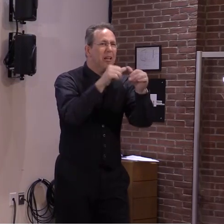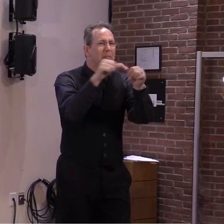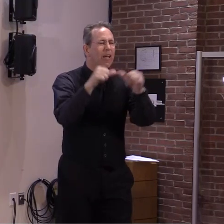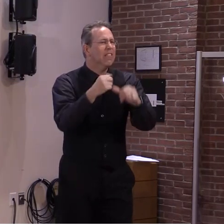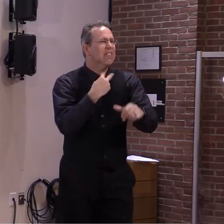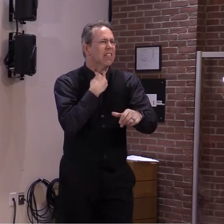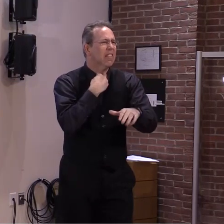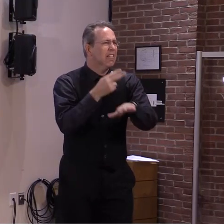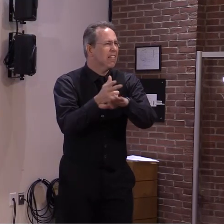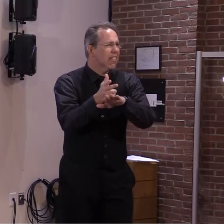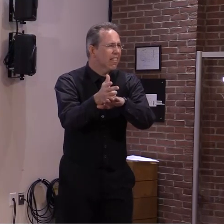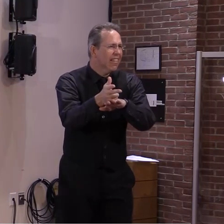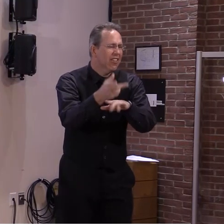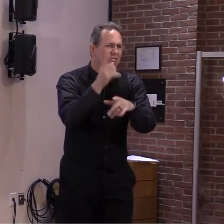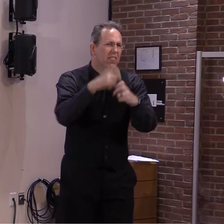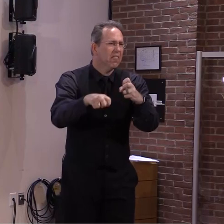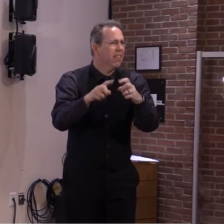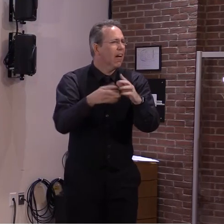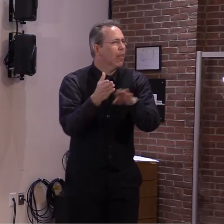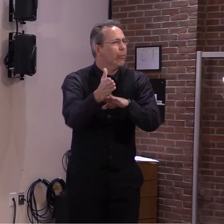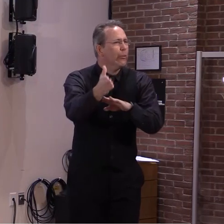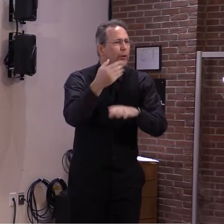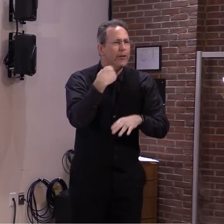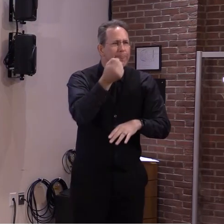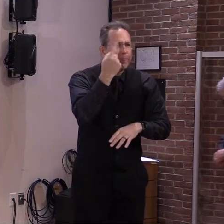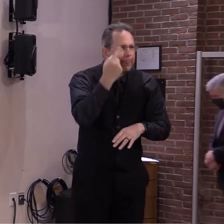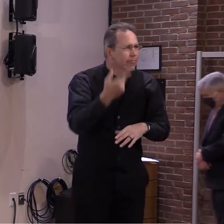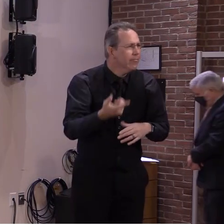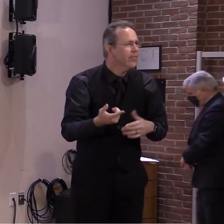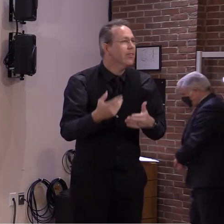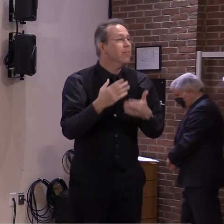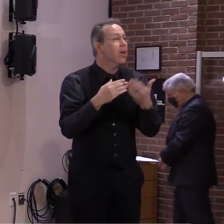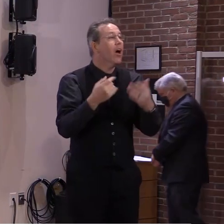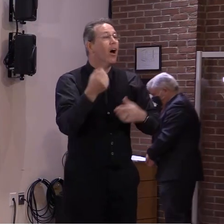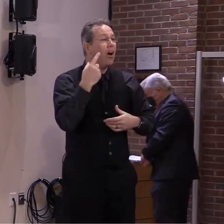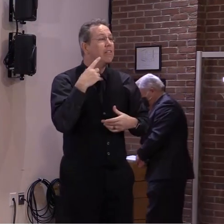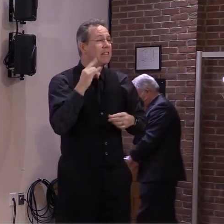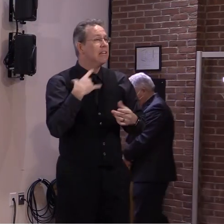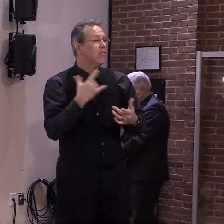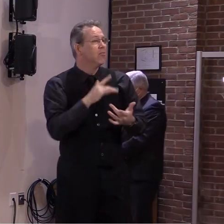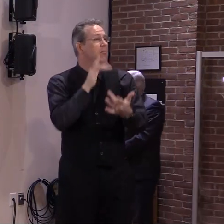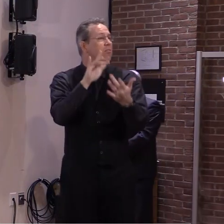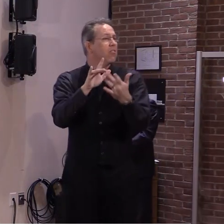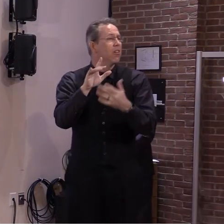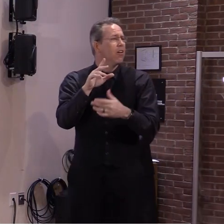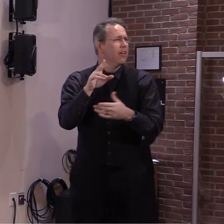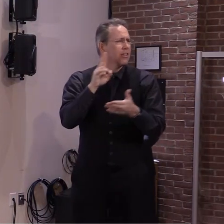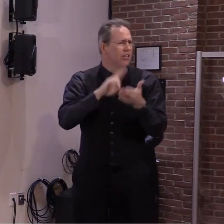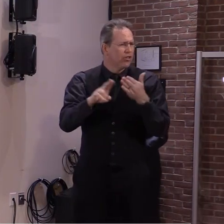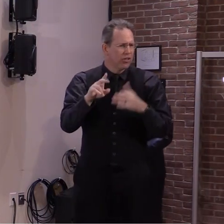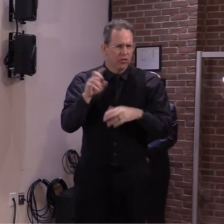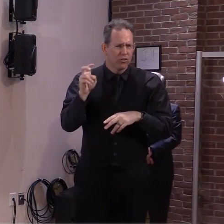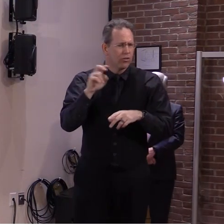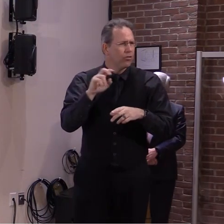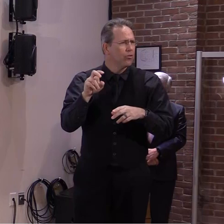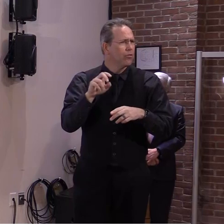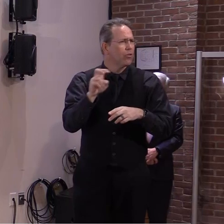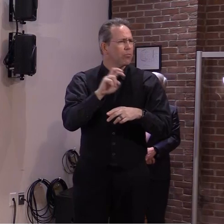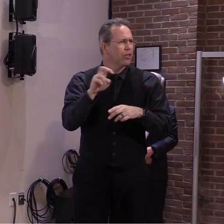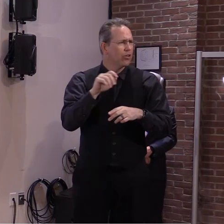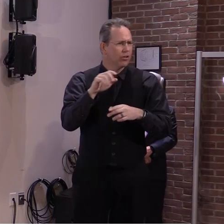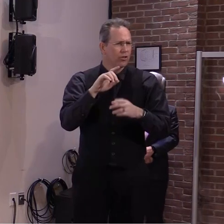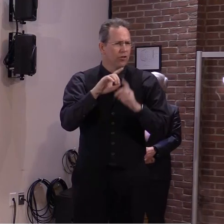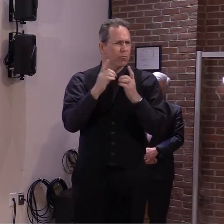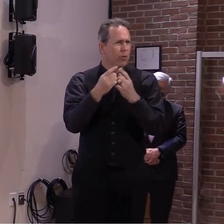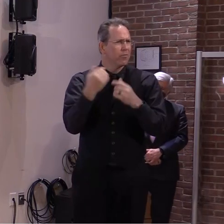check in with the Secretary of Transportation on Wednesday, I believe, and